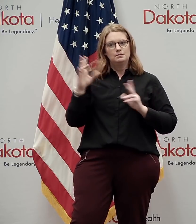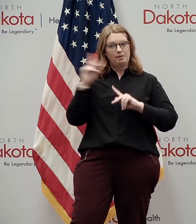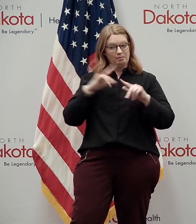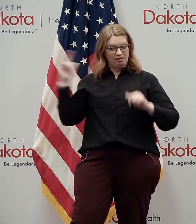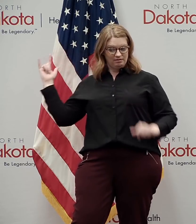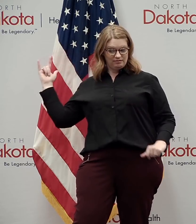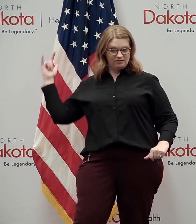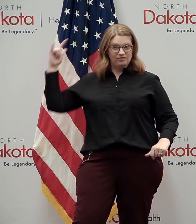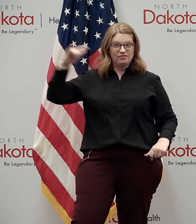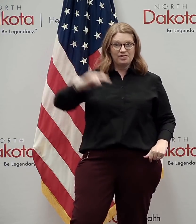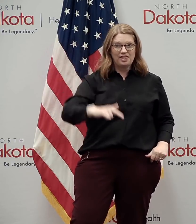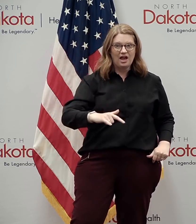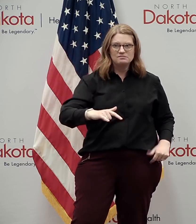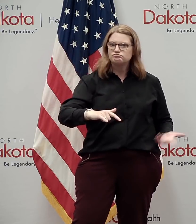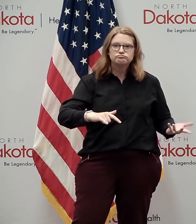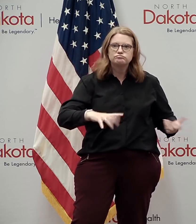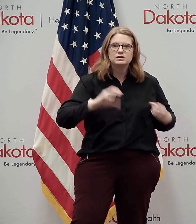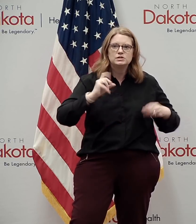to North Dakota,